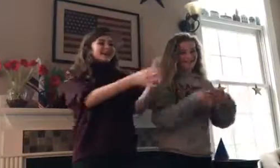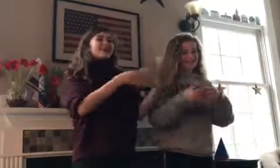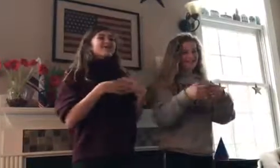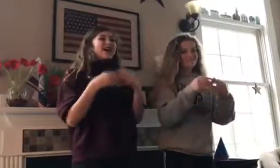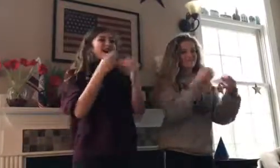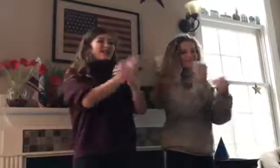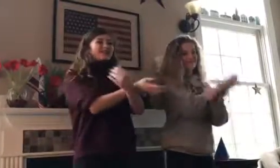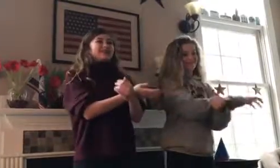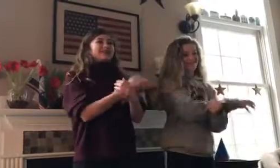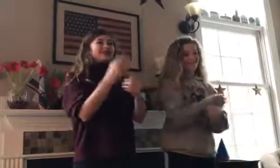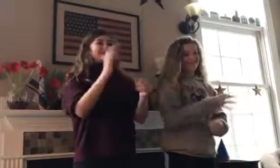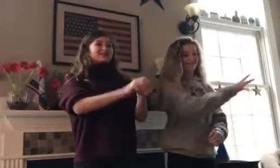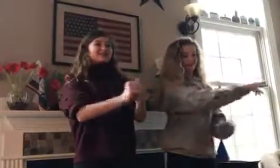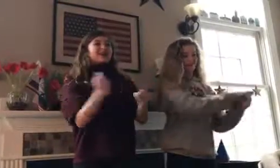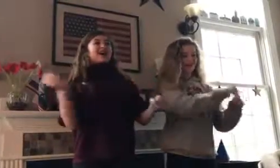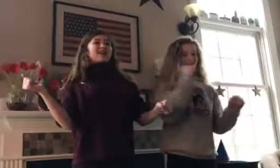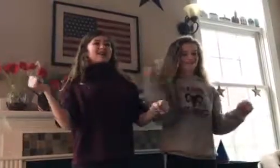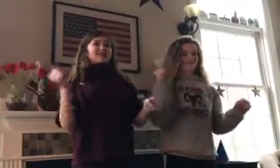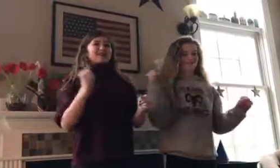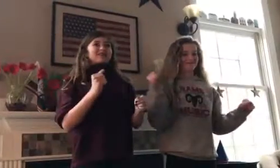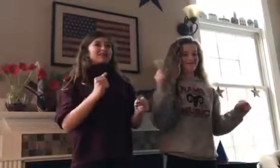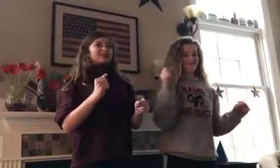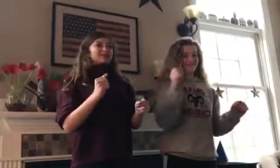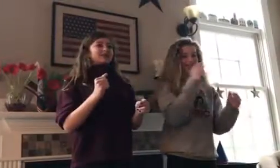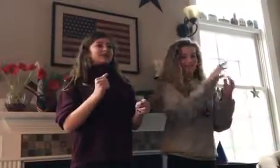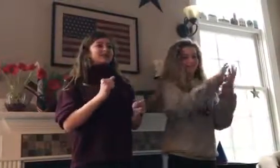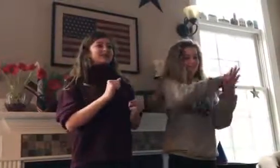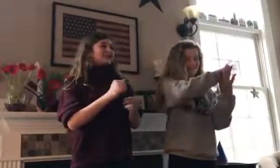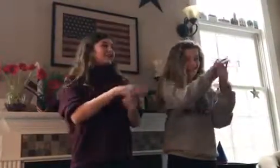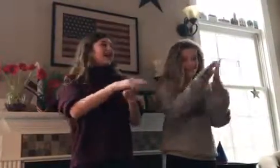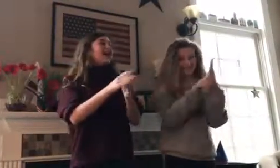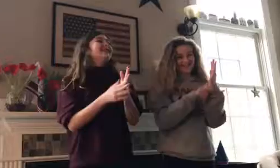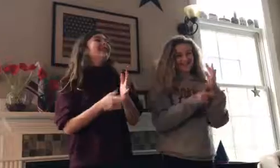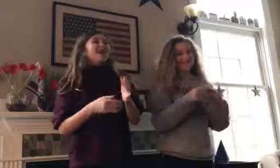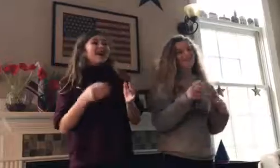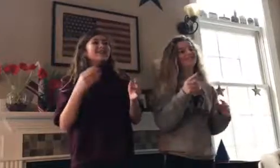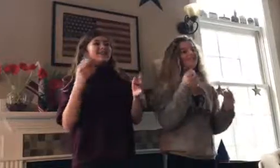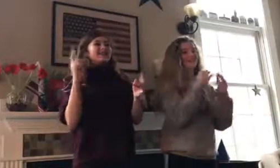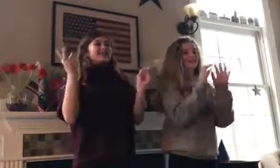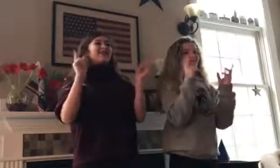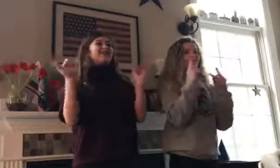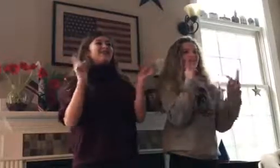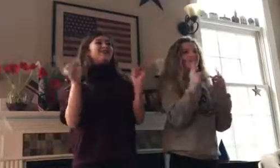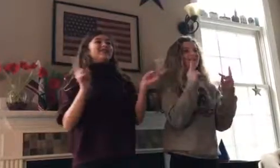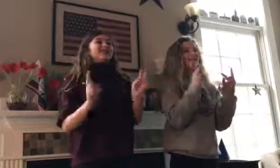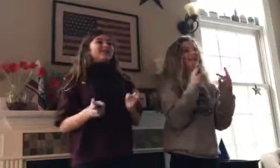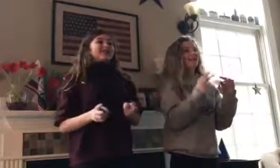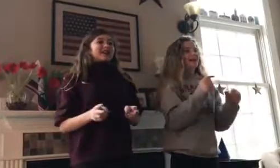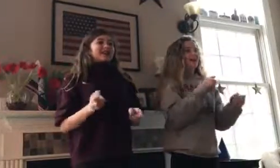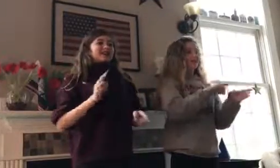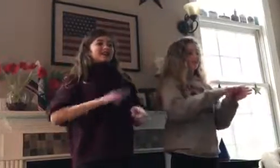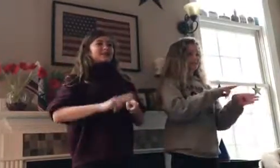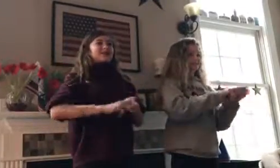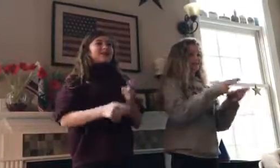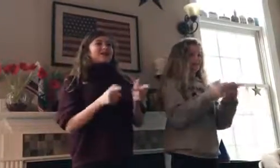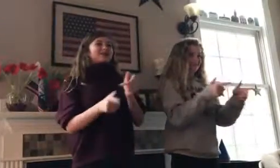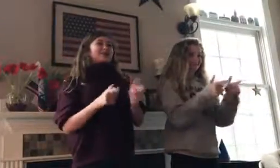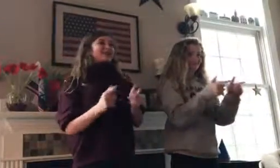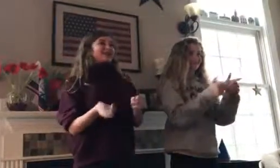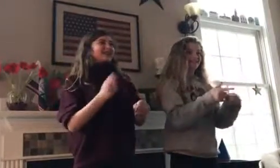our powers are derived from the consent of the governed. A democracy